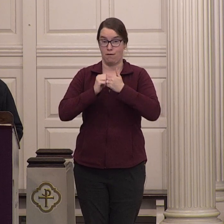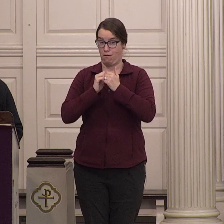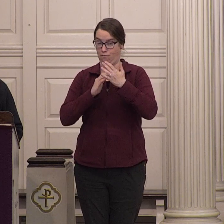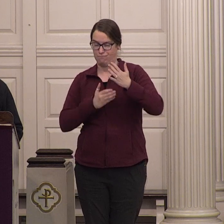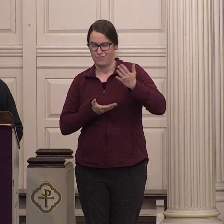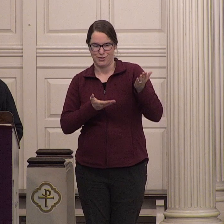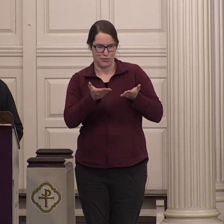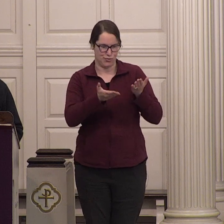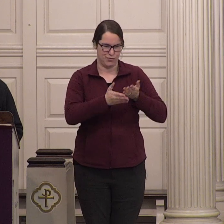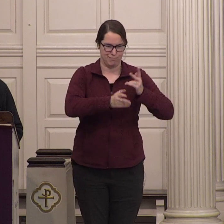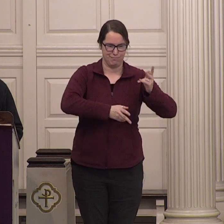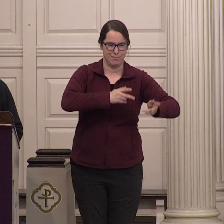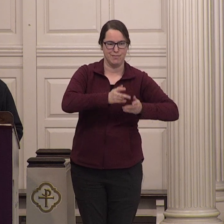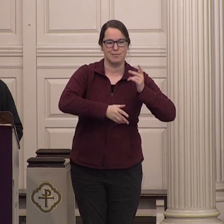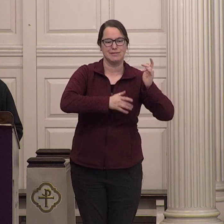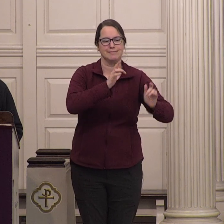the most in need first.